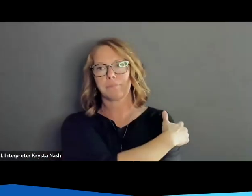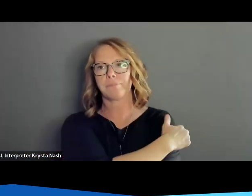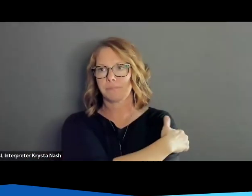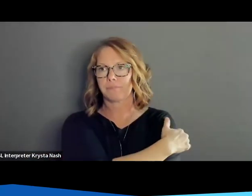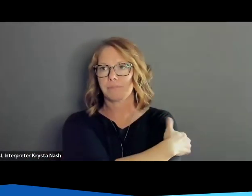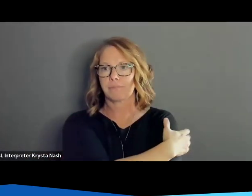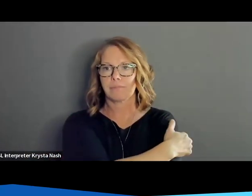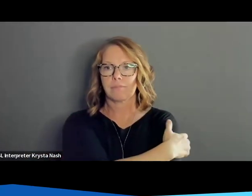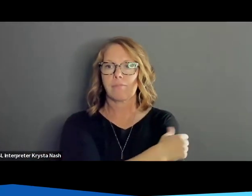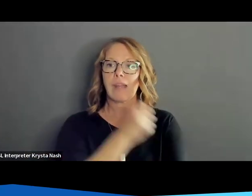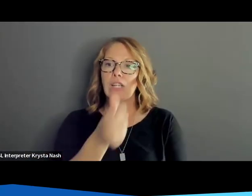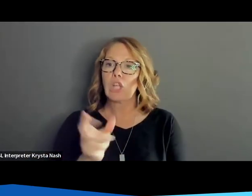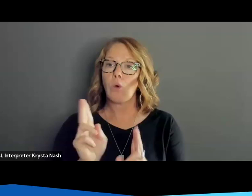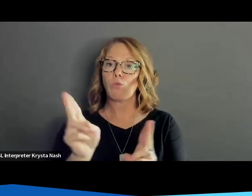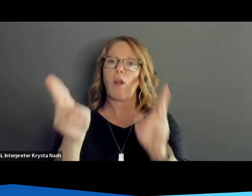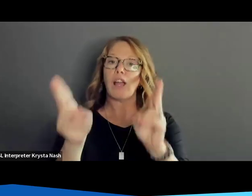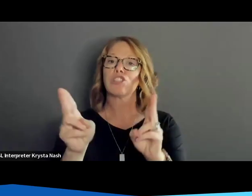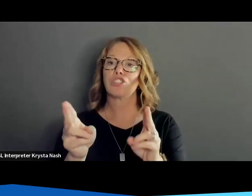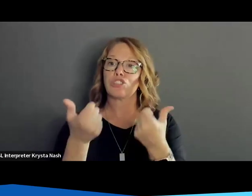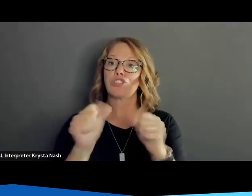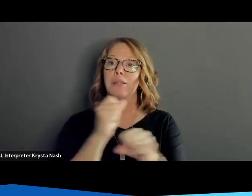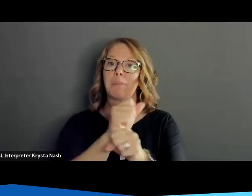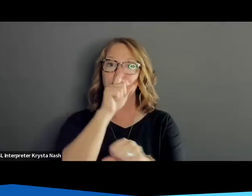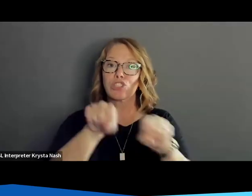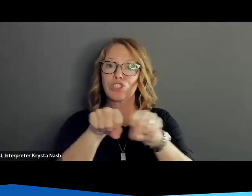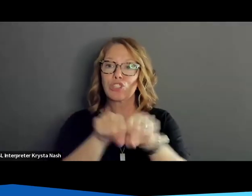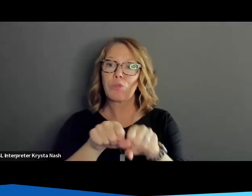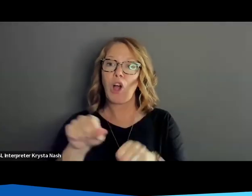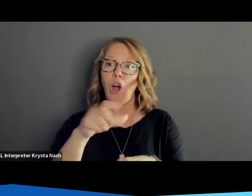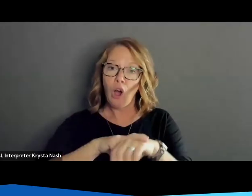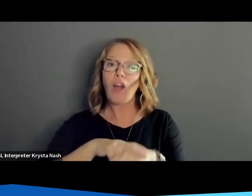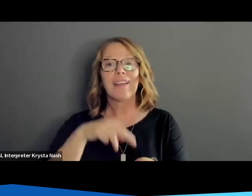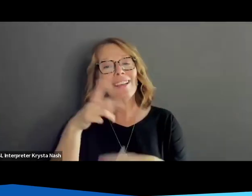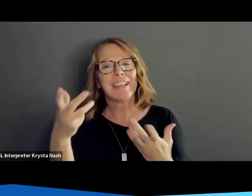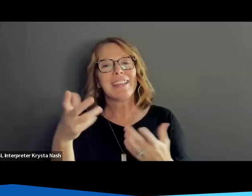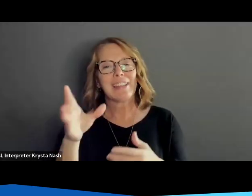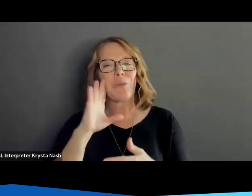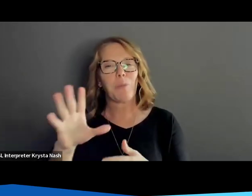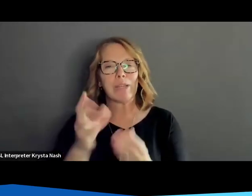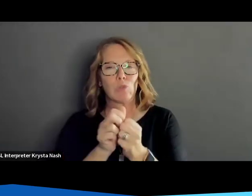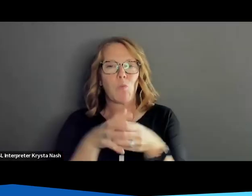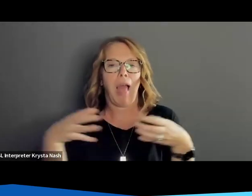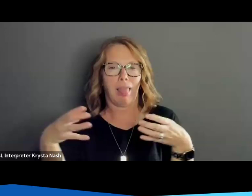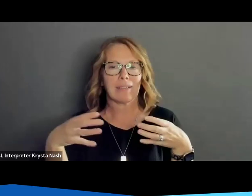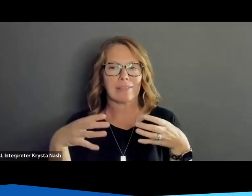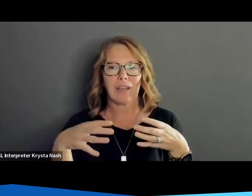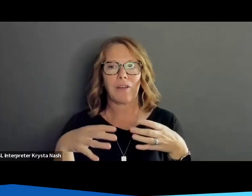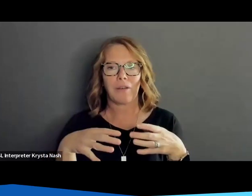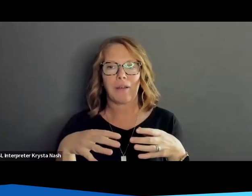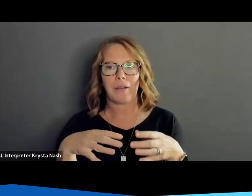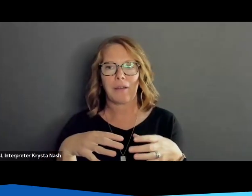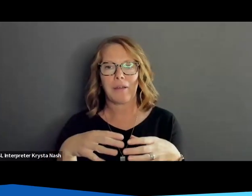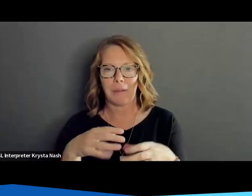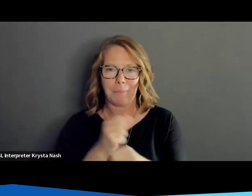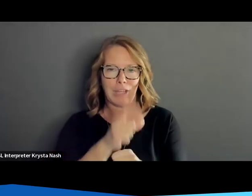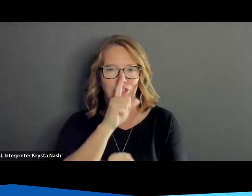things. And don't rush into putting that shoe on. Make sure that everything's healed up because there will be swelling. So you'll want to wait till that goes down till you can get back